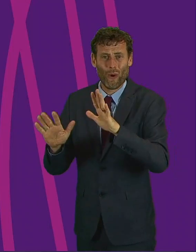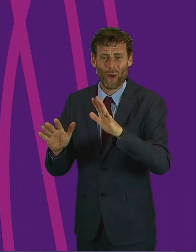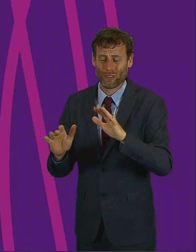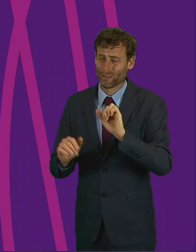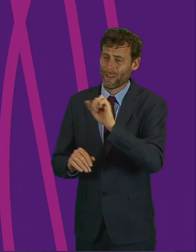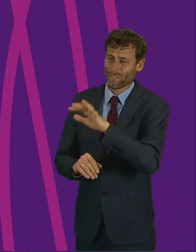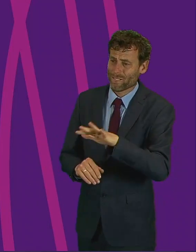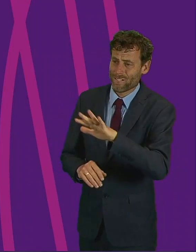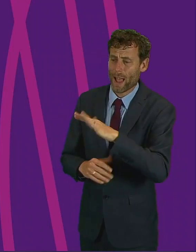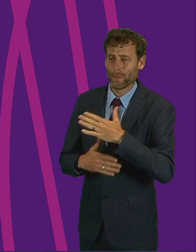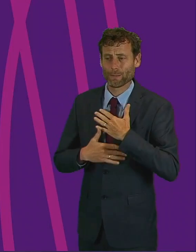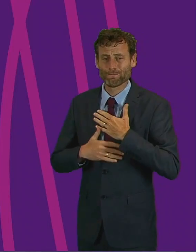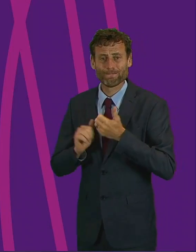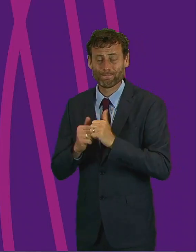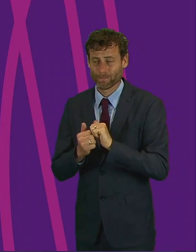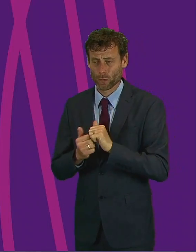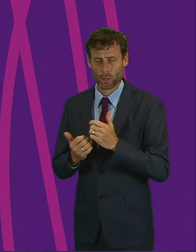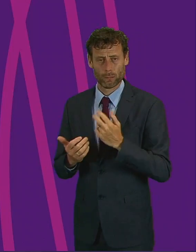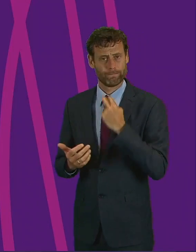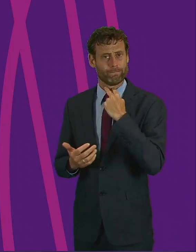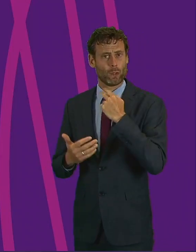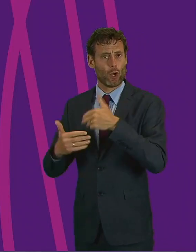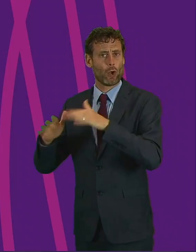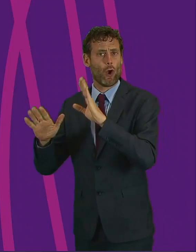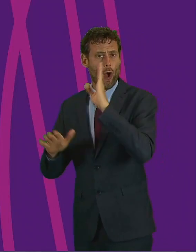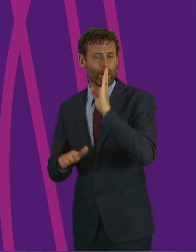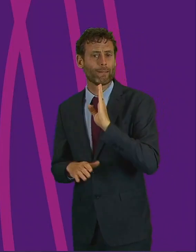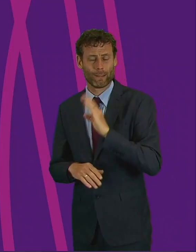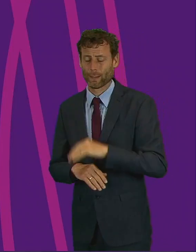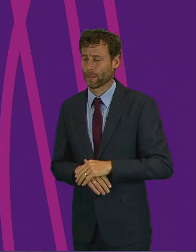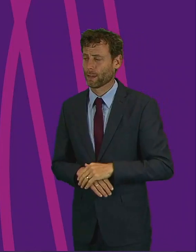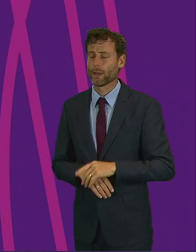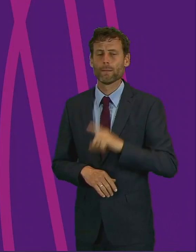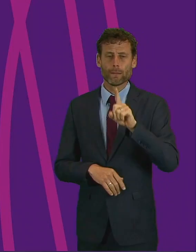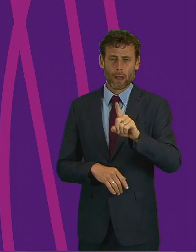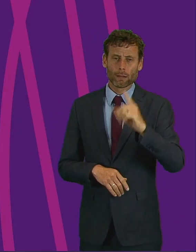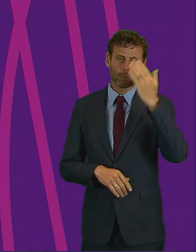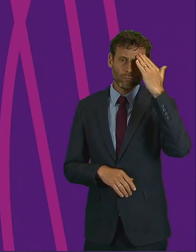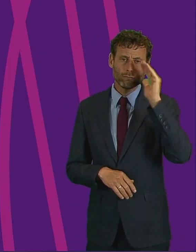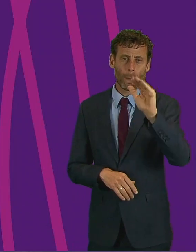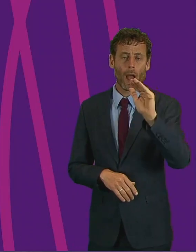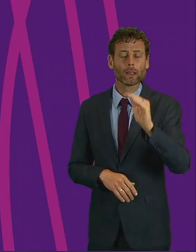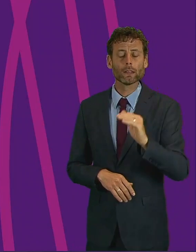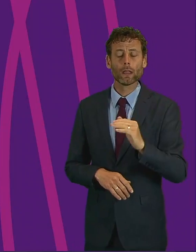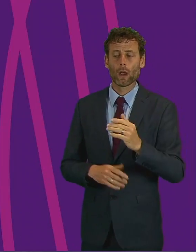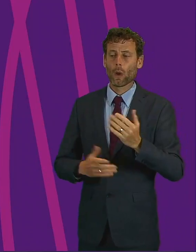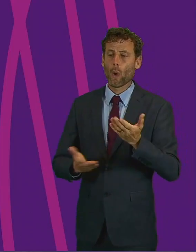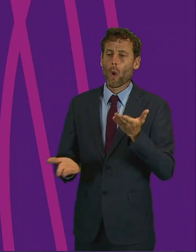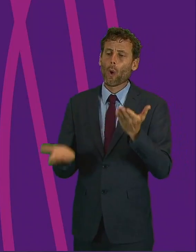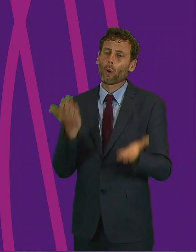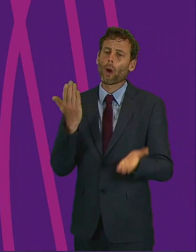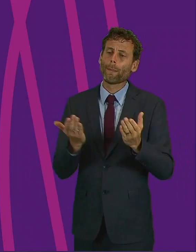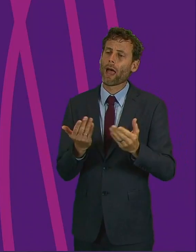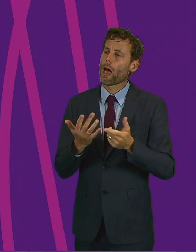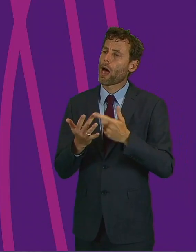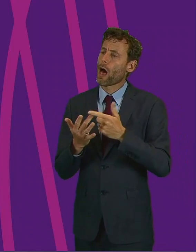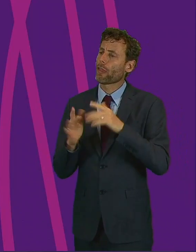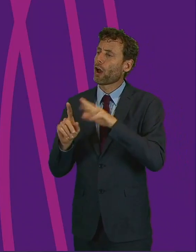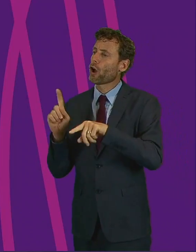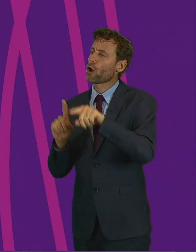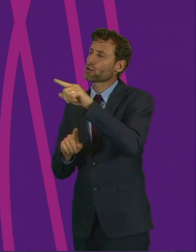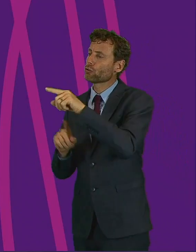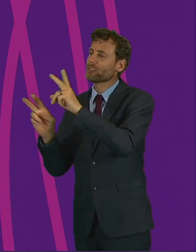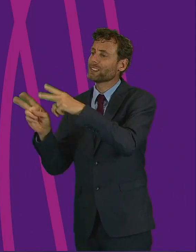are still differences in how COVID-19 deaths are recorded in different countries. Individual countries are also at different points on the infection curve,